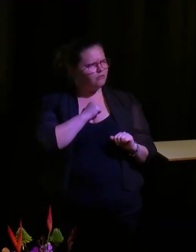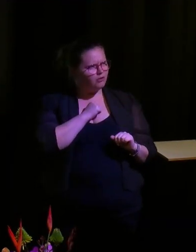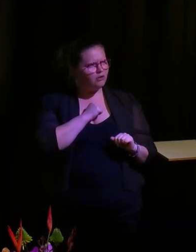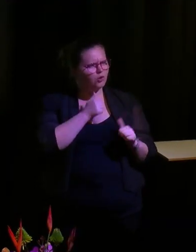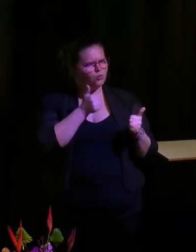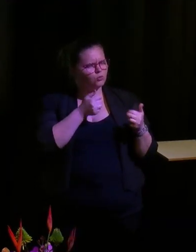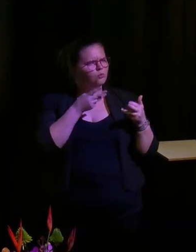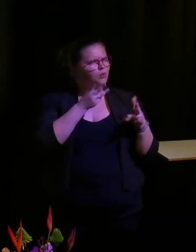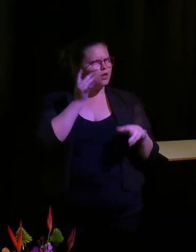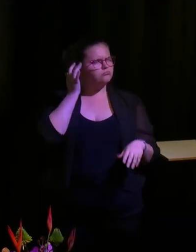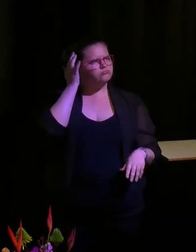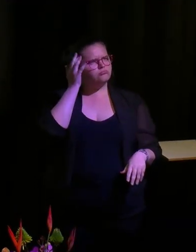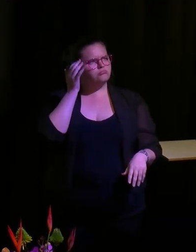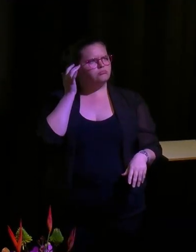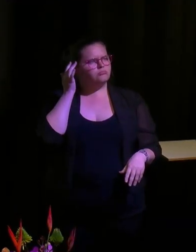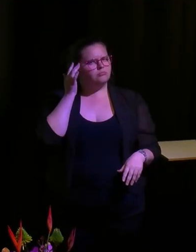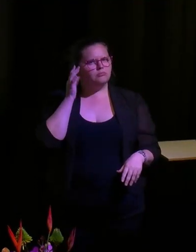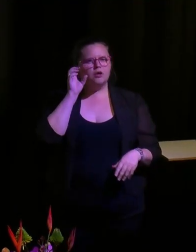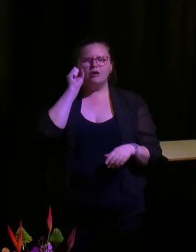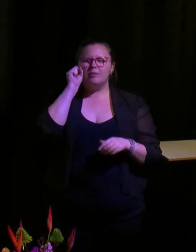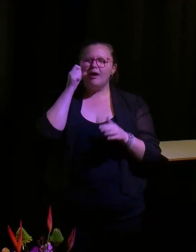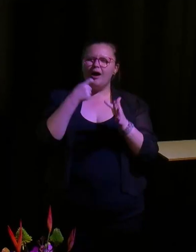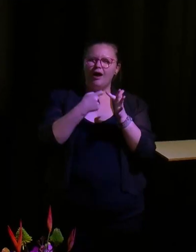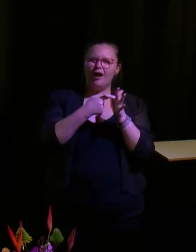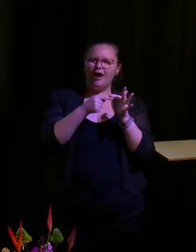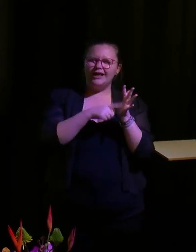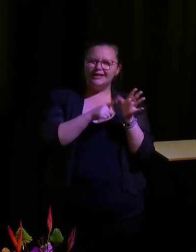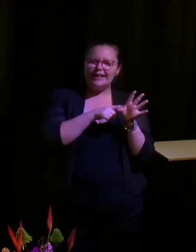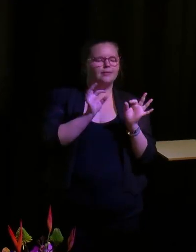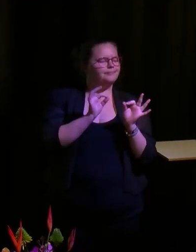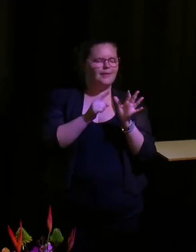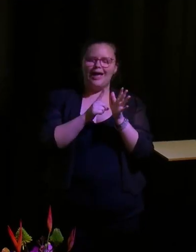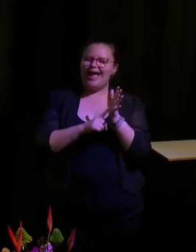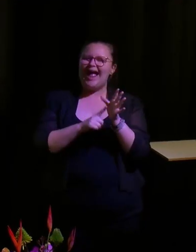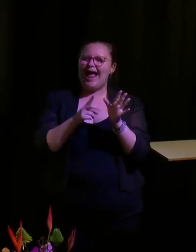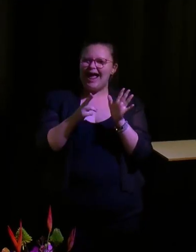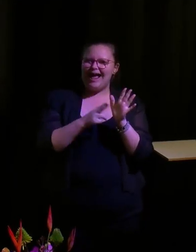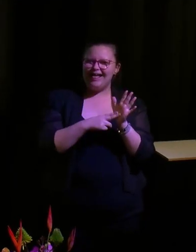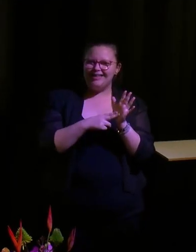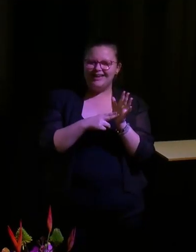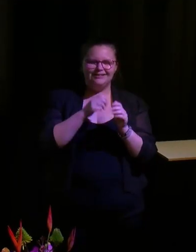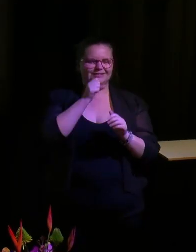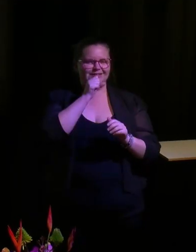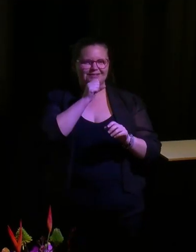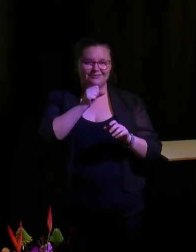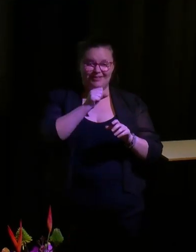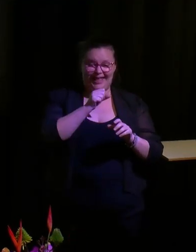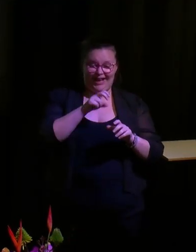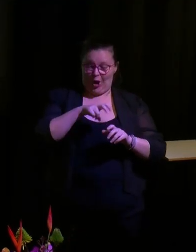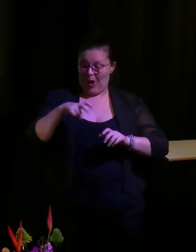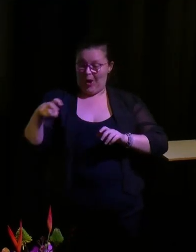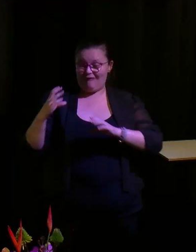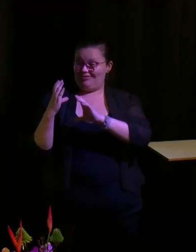at it. And I remember Kelly telling me, oh, no, sorry, Alan telling me that a guy got off the bus in Townsville,